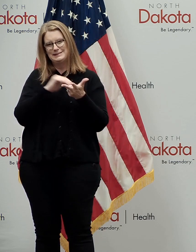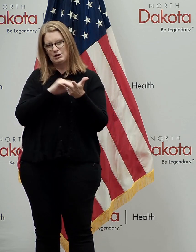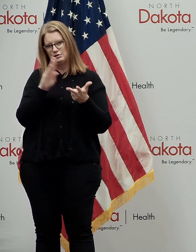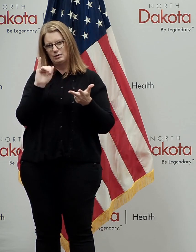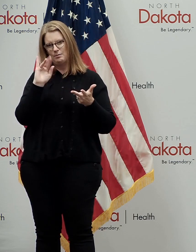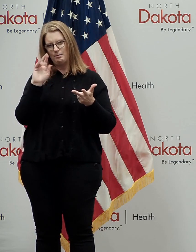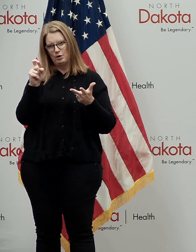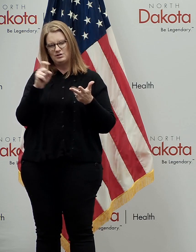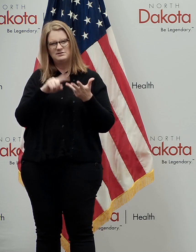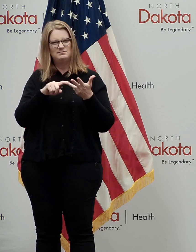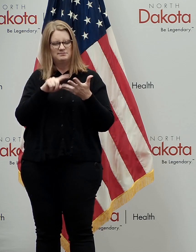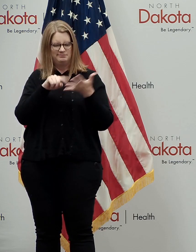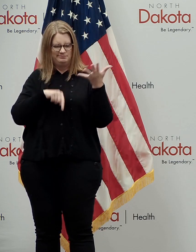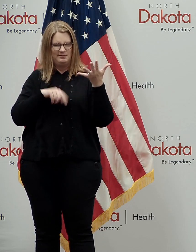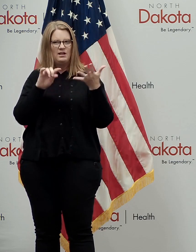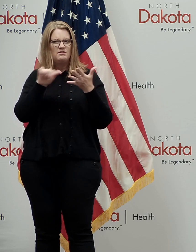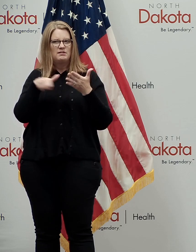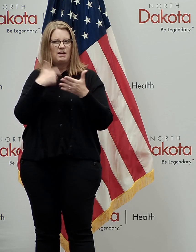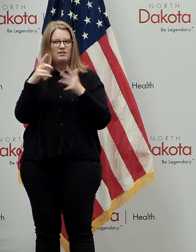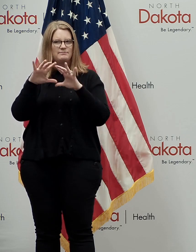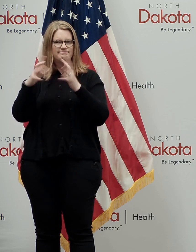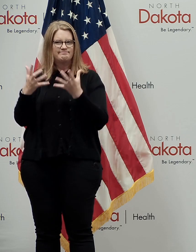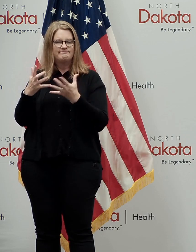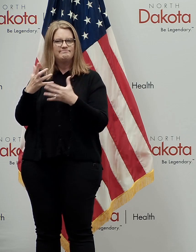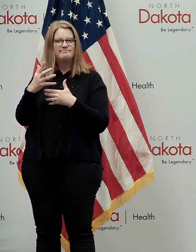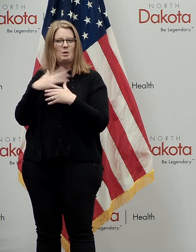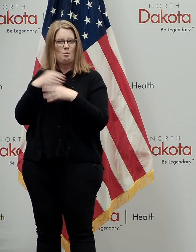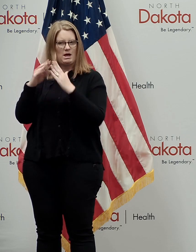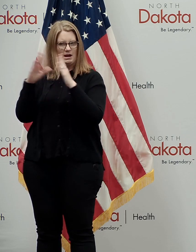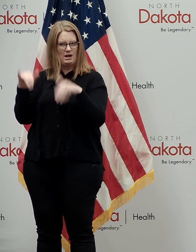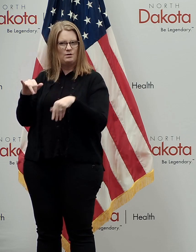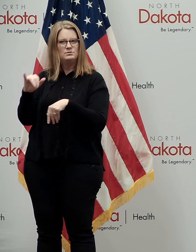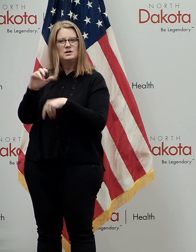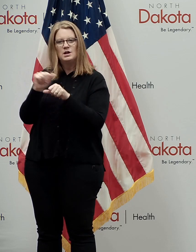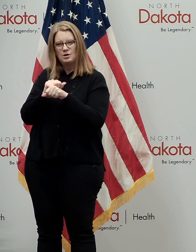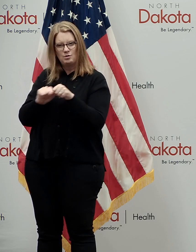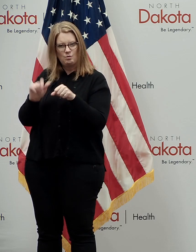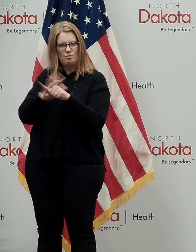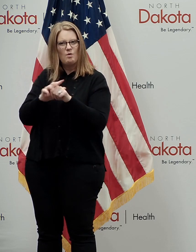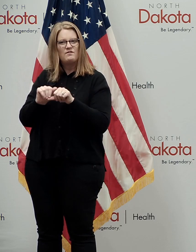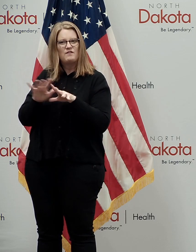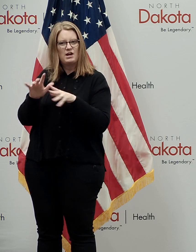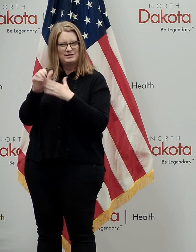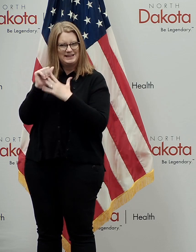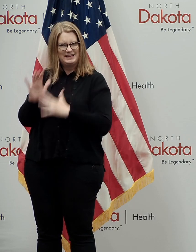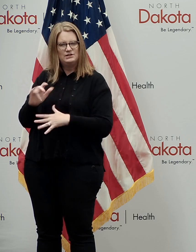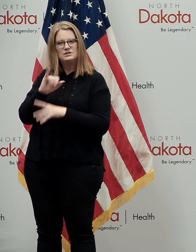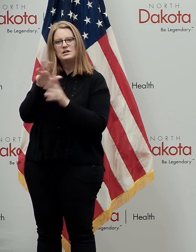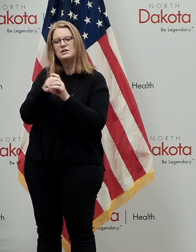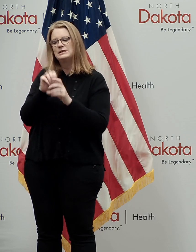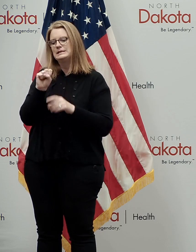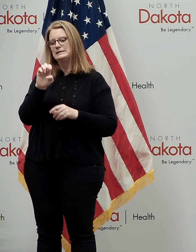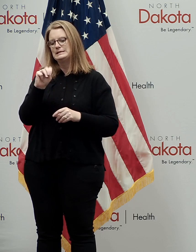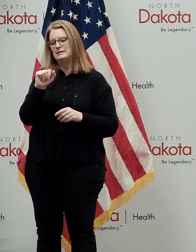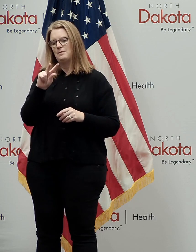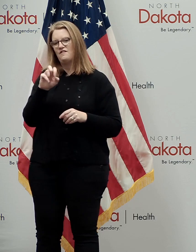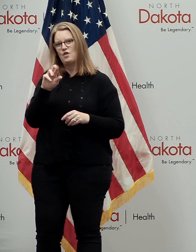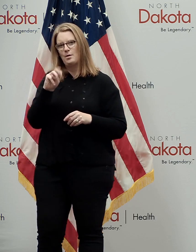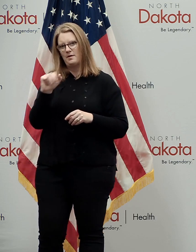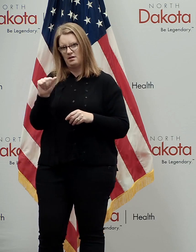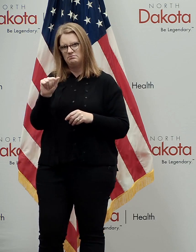and all of the other White House coronavirus leaders, including Seema Verma and